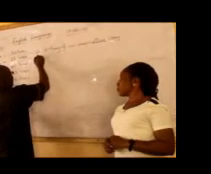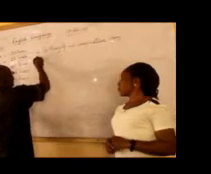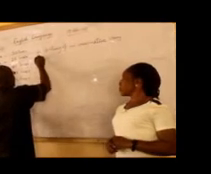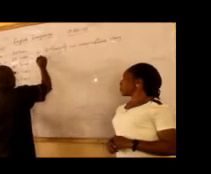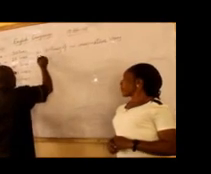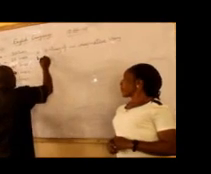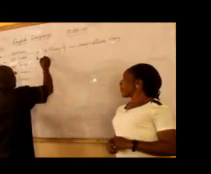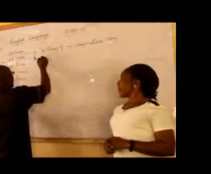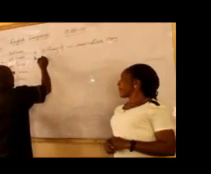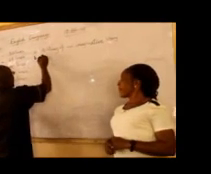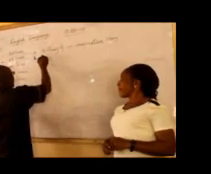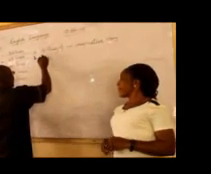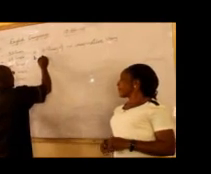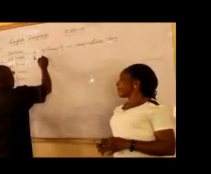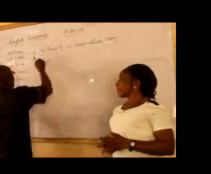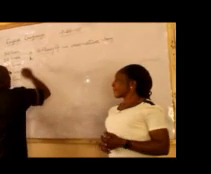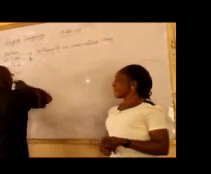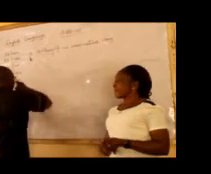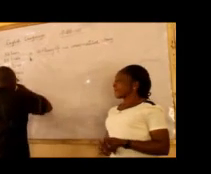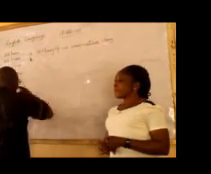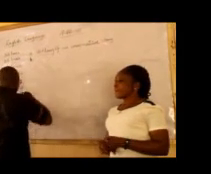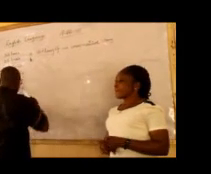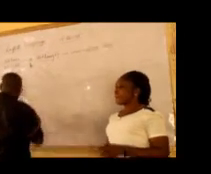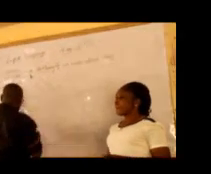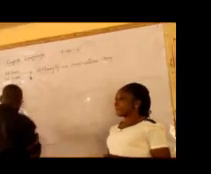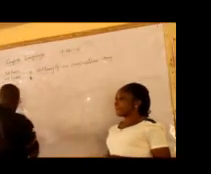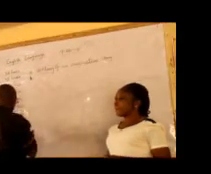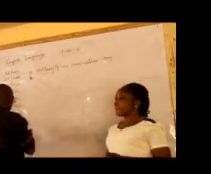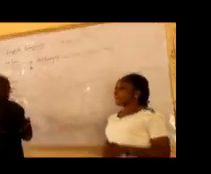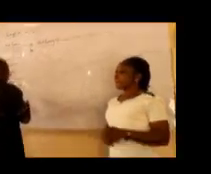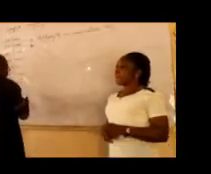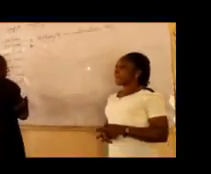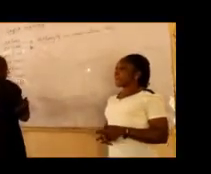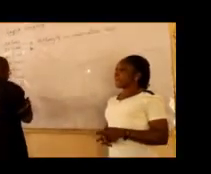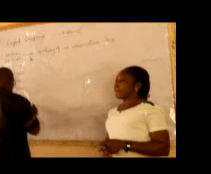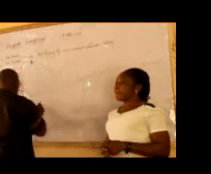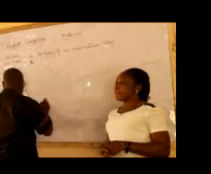B, we call it